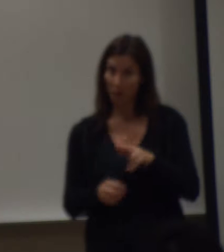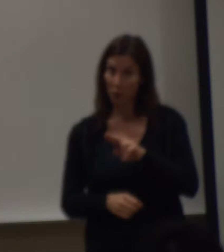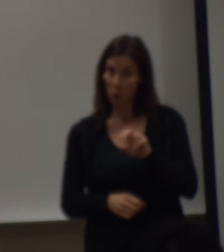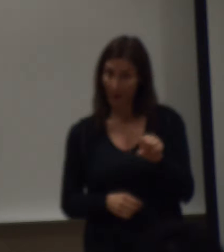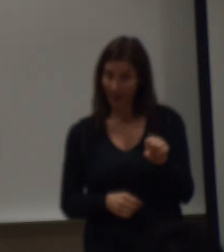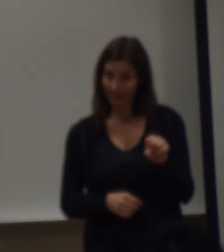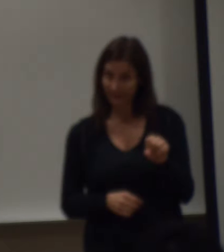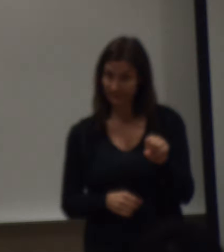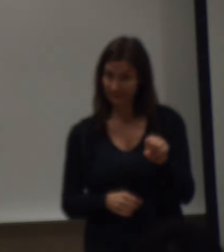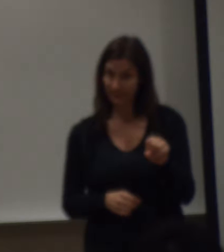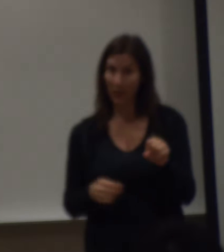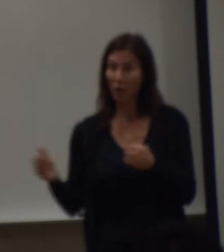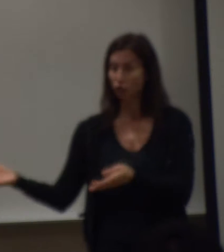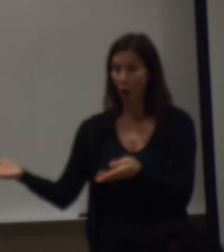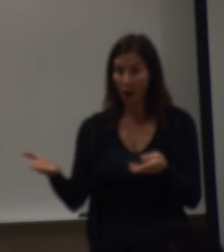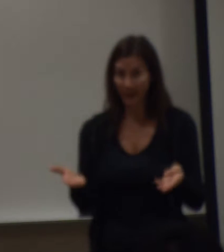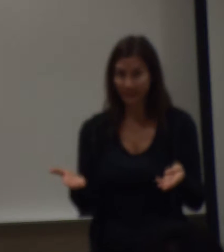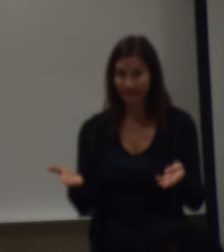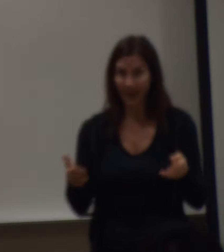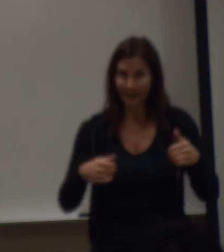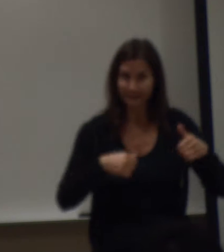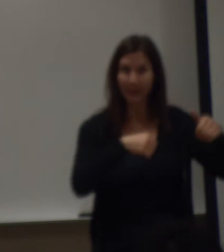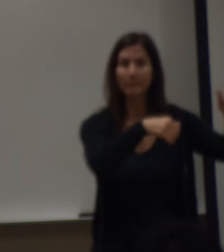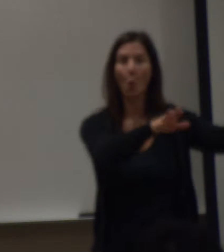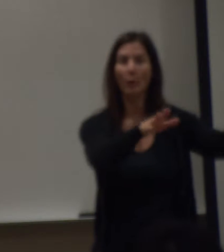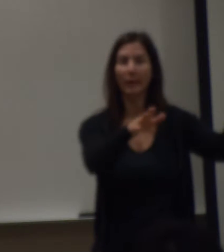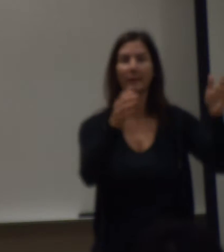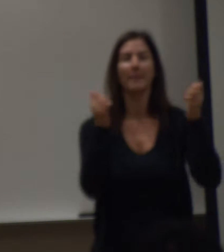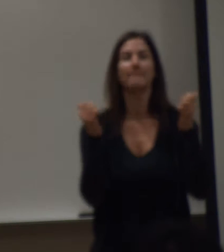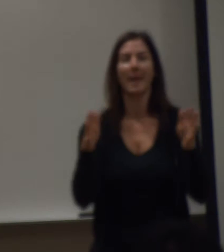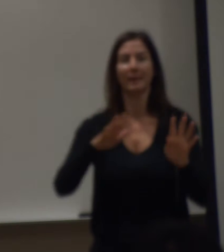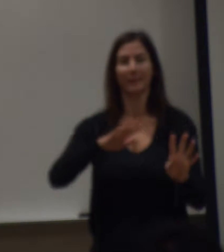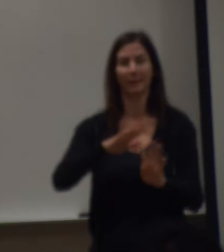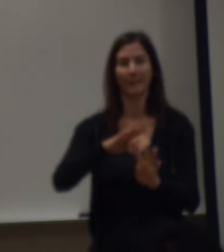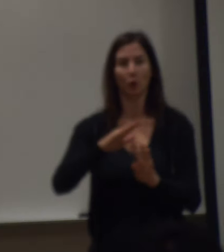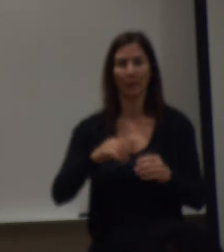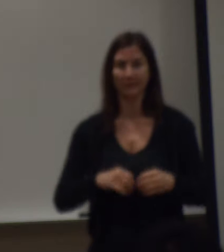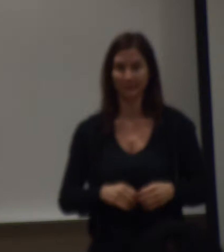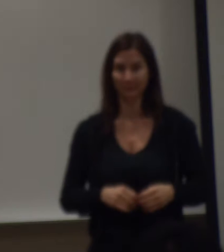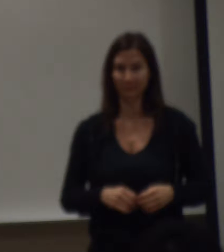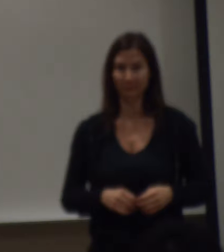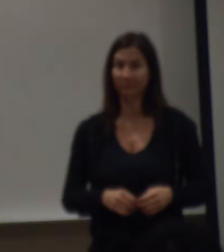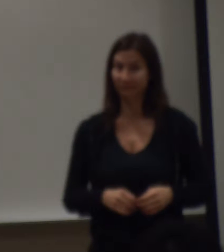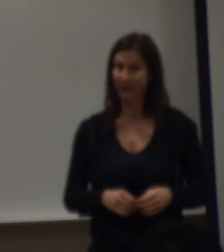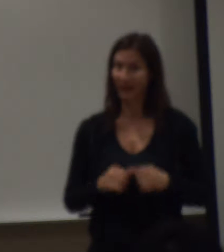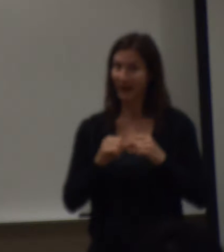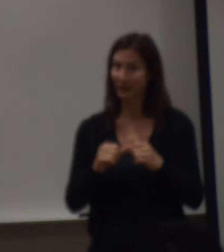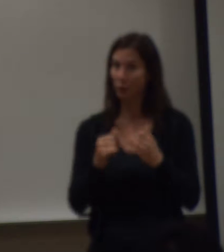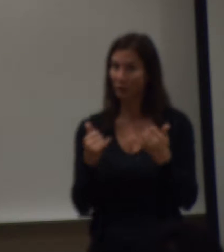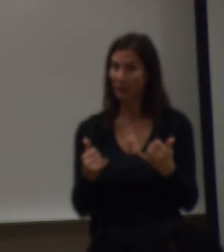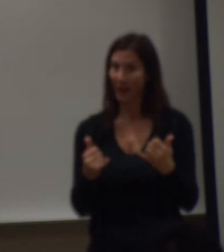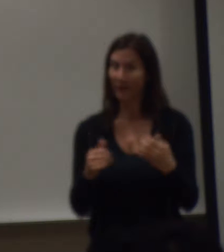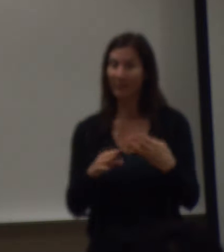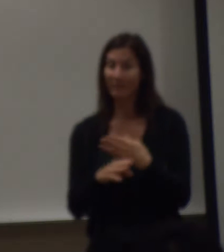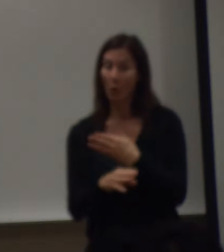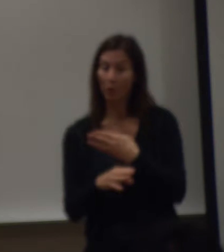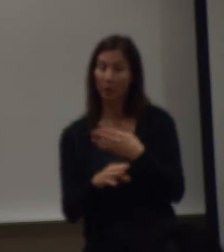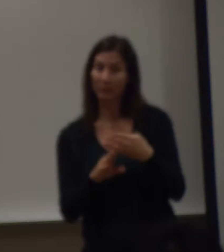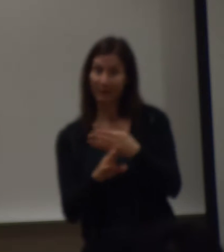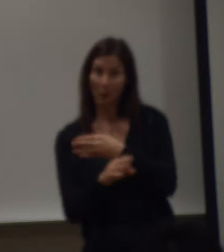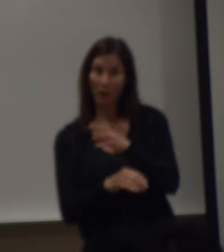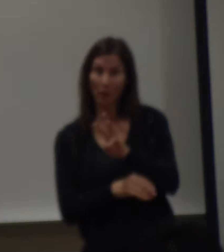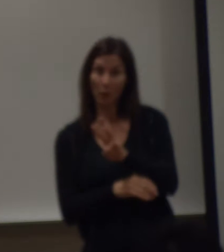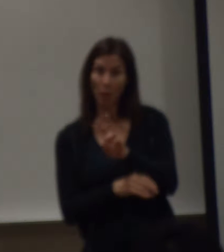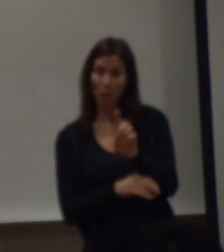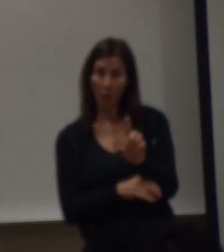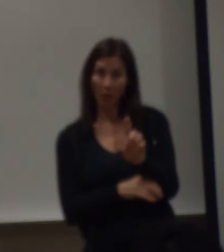brought in and deported waves of migrants. That's our history, and that continues today. During World War I, a